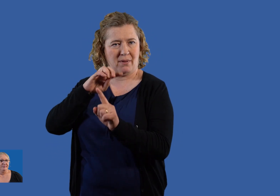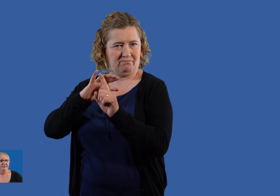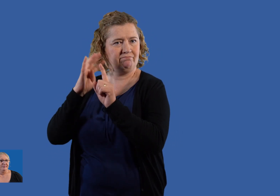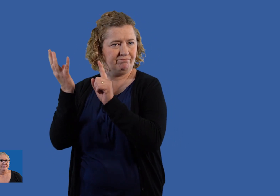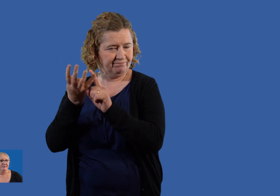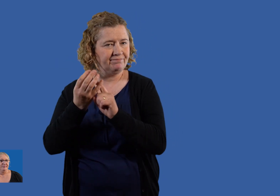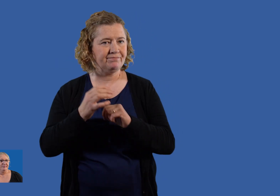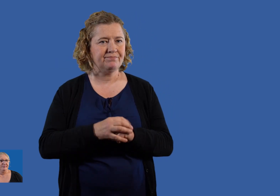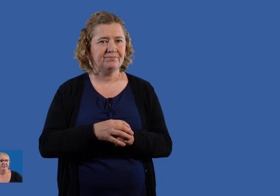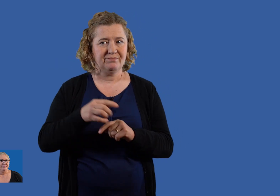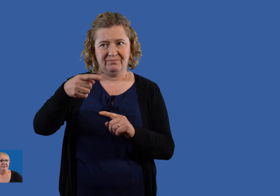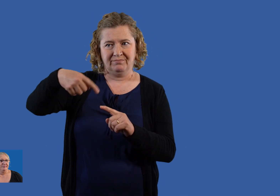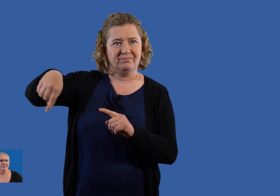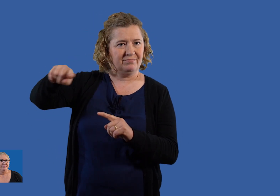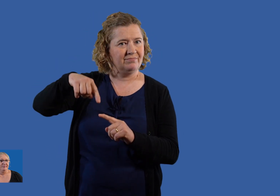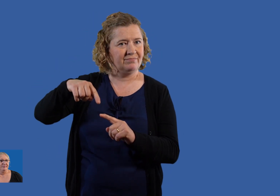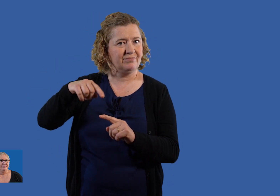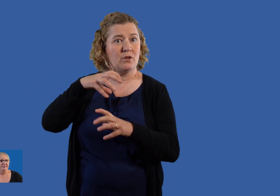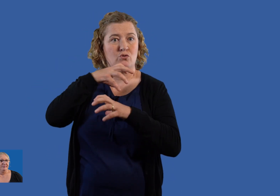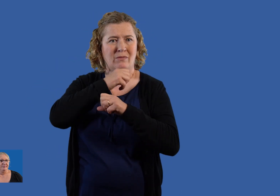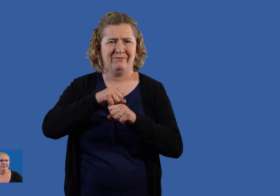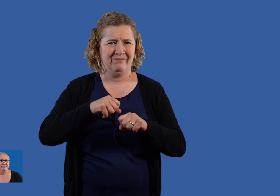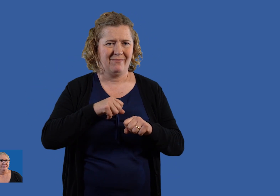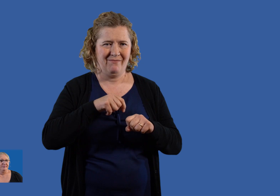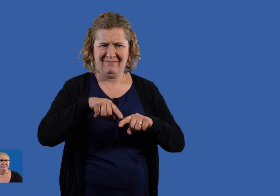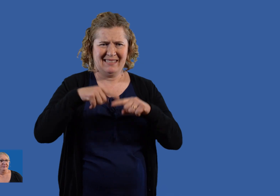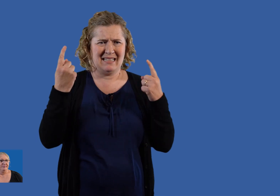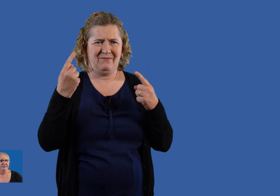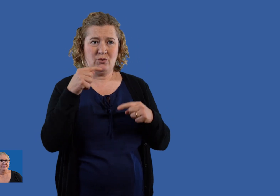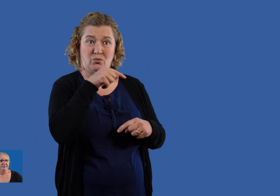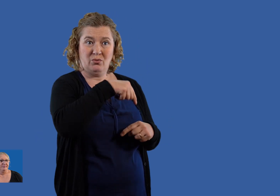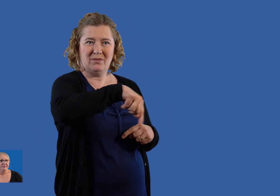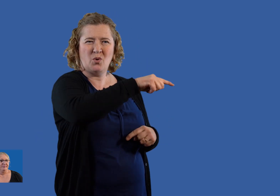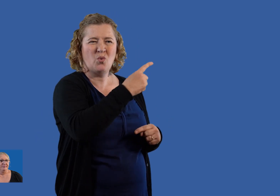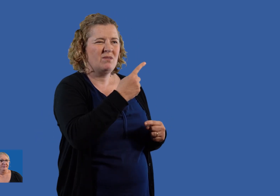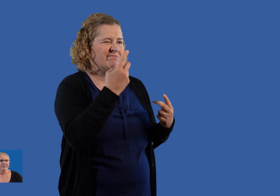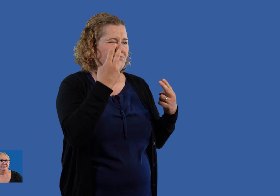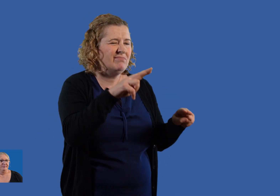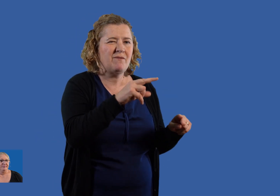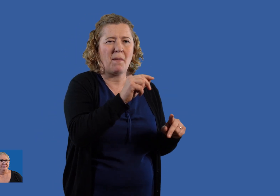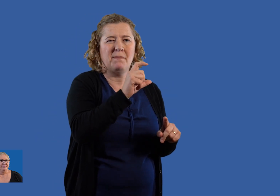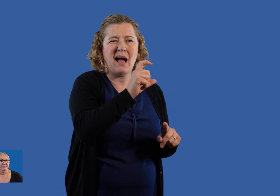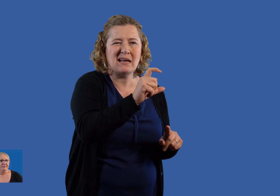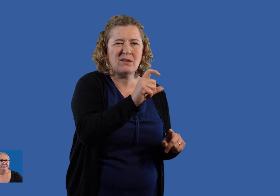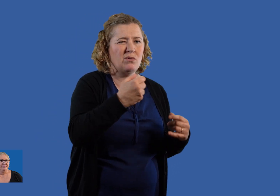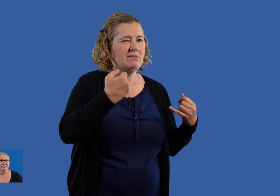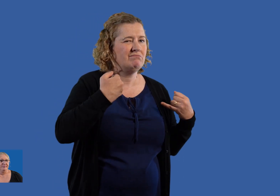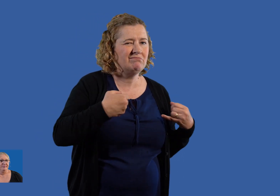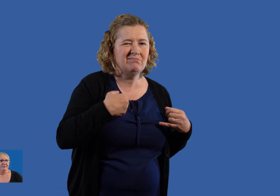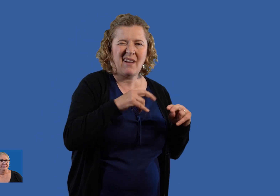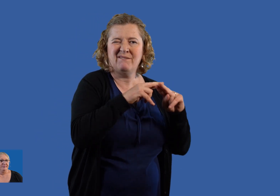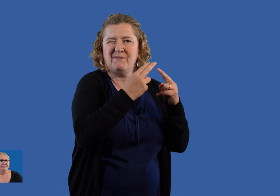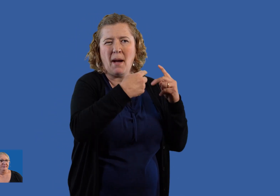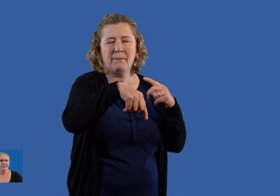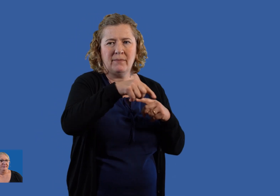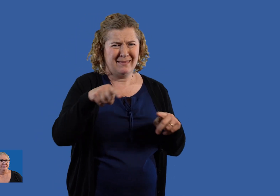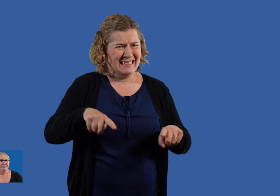6 survivors. Suicide grief is different to those loved ones whose death was not self-inflicted.